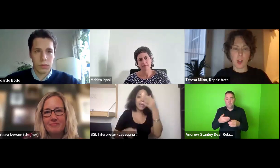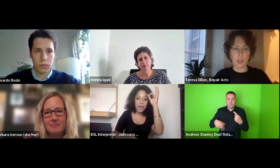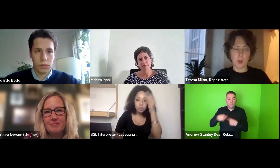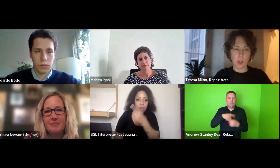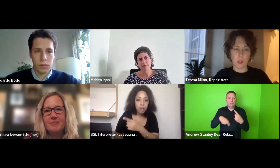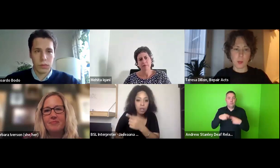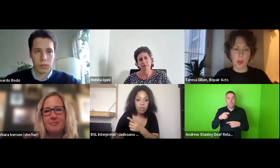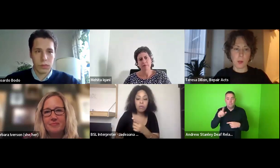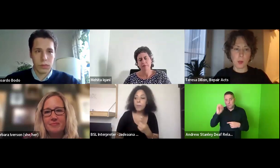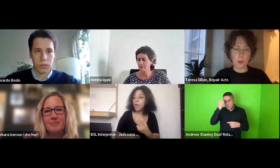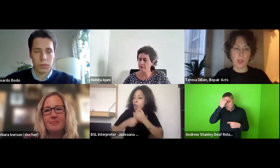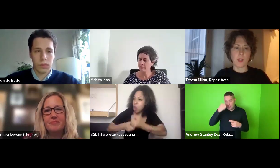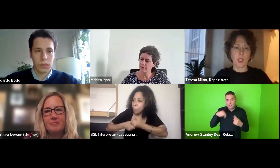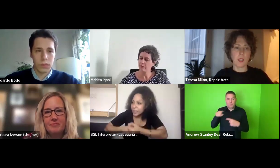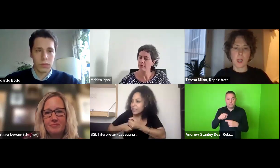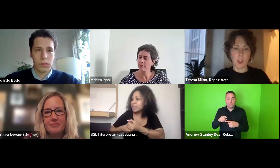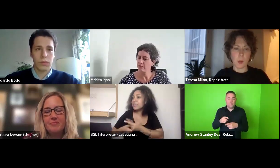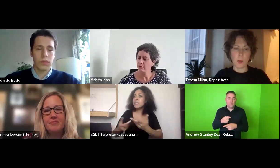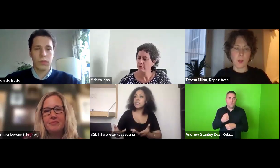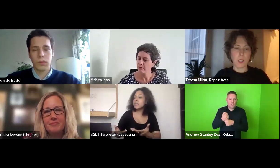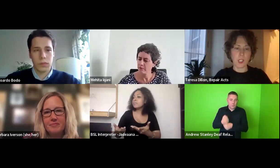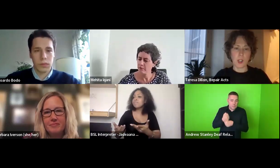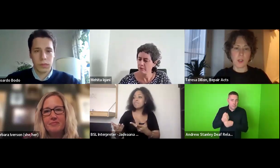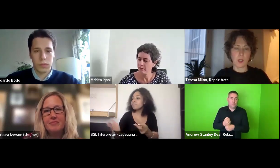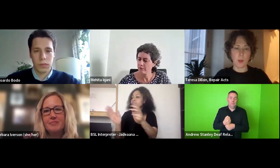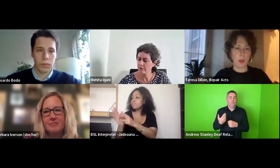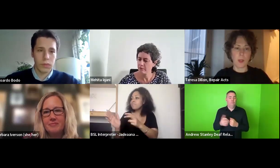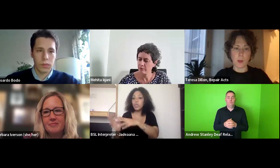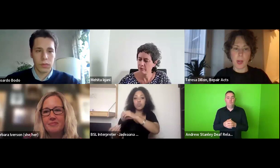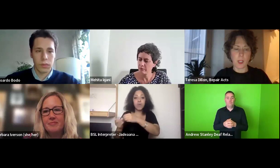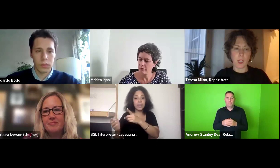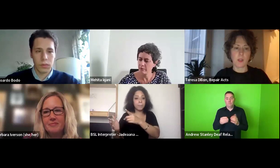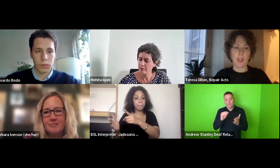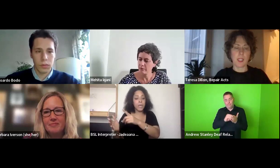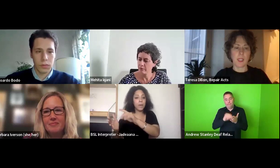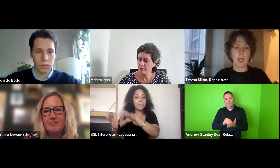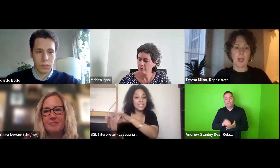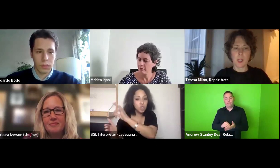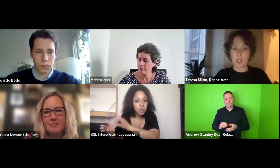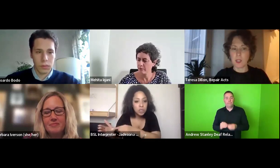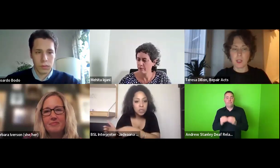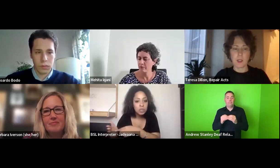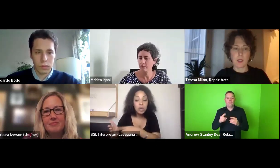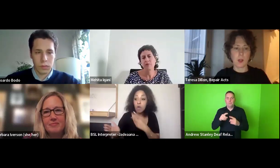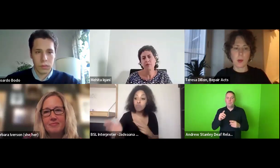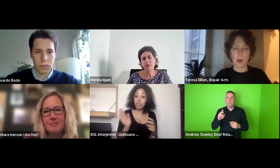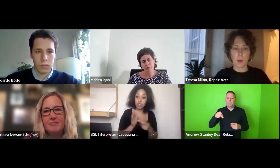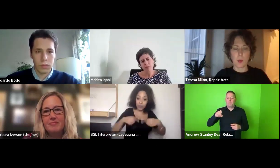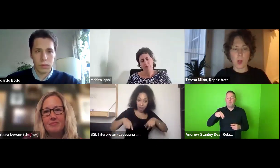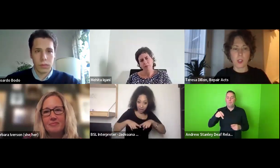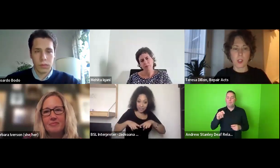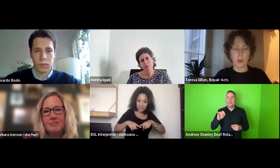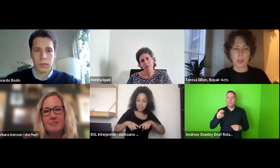get involved in the right to repair movement, sign up with Restart, for example, and the repair declaration. The key things in Europe